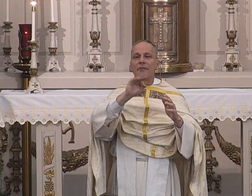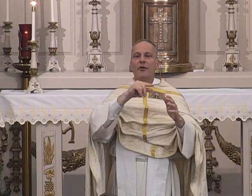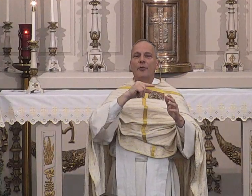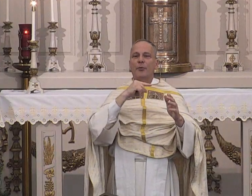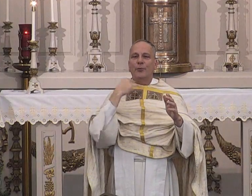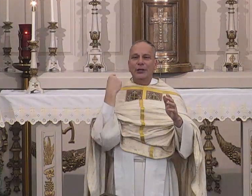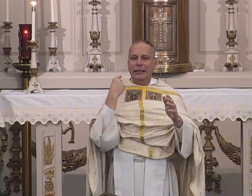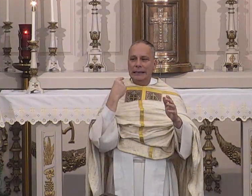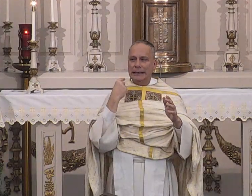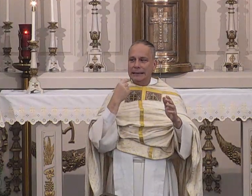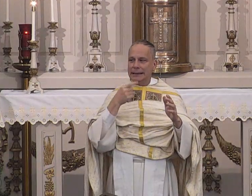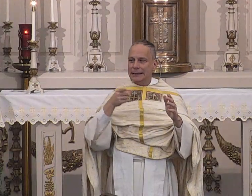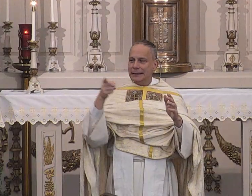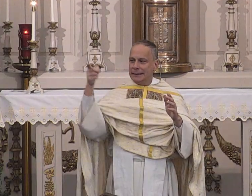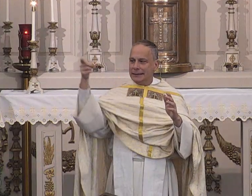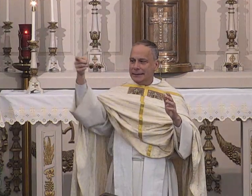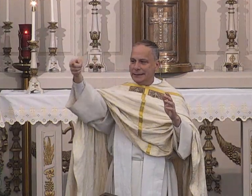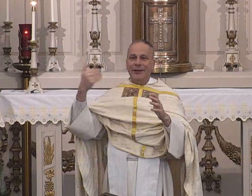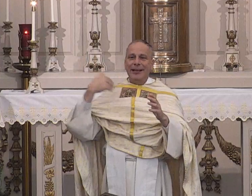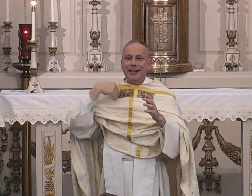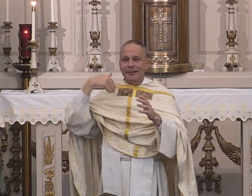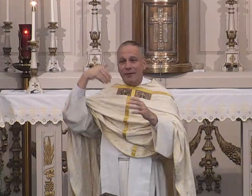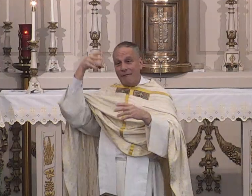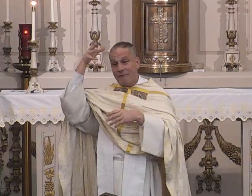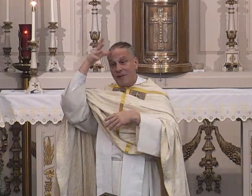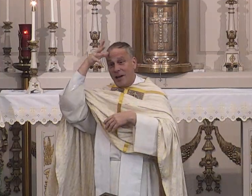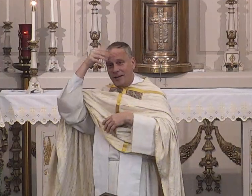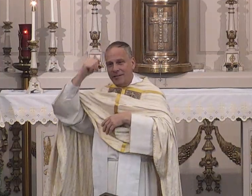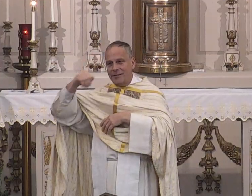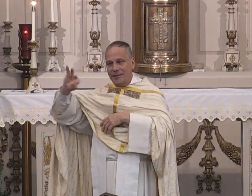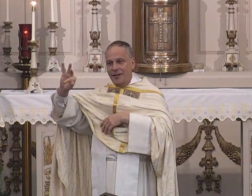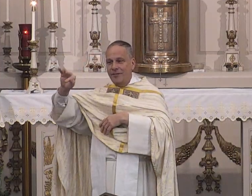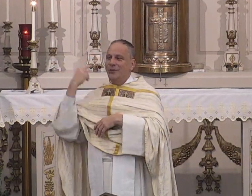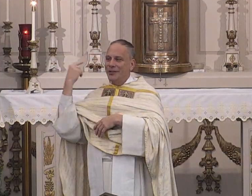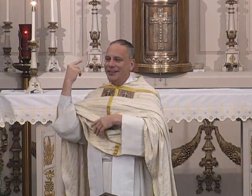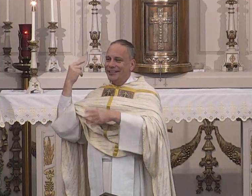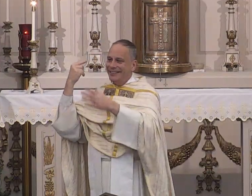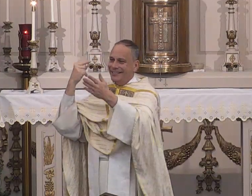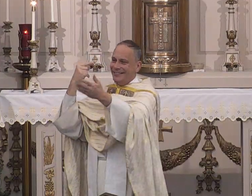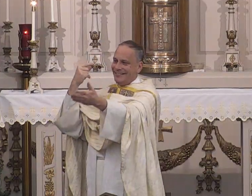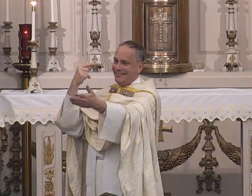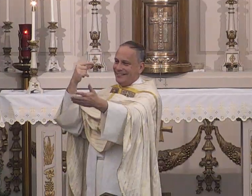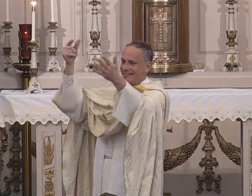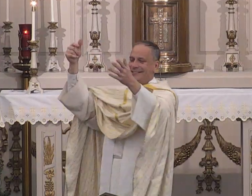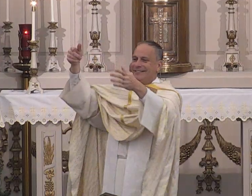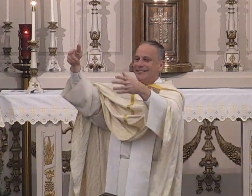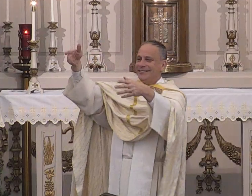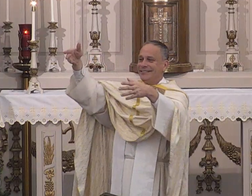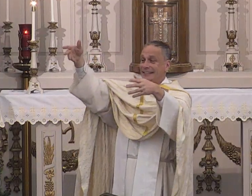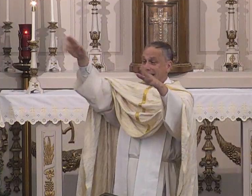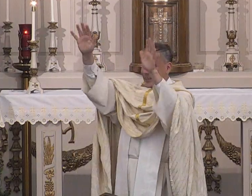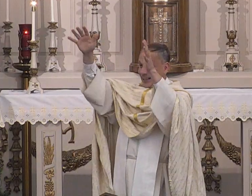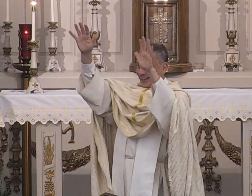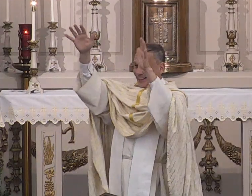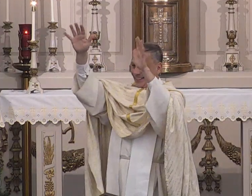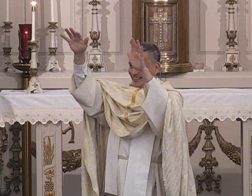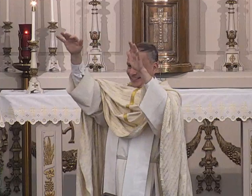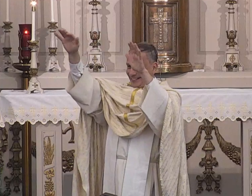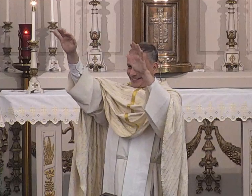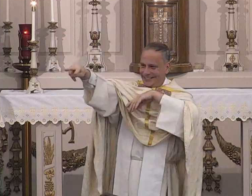as in a mother of a priest. And we have the father of a priest here with us. Hello.